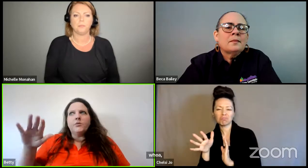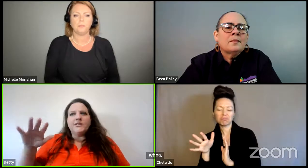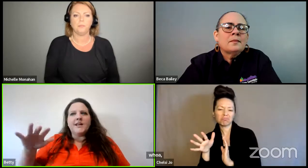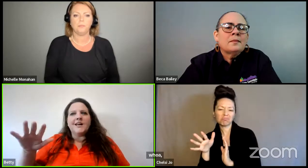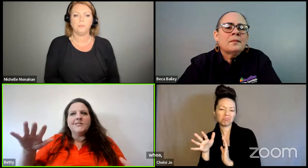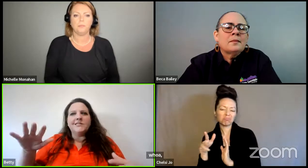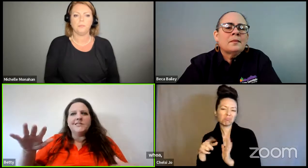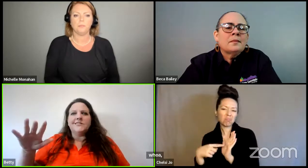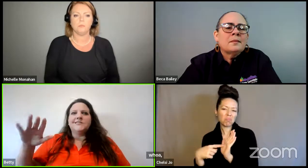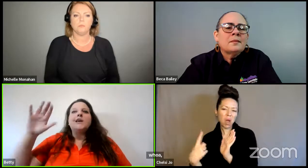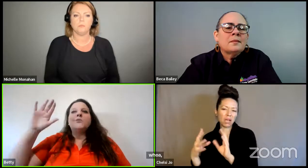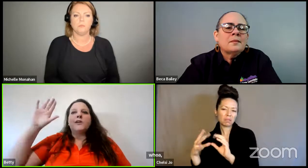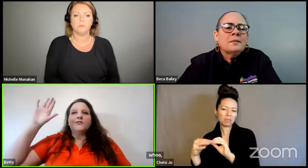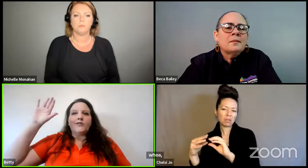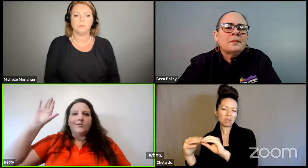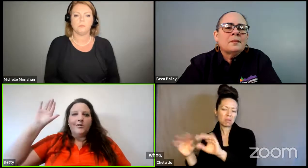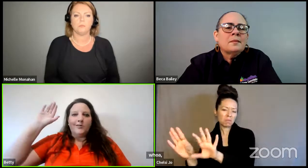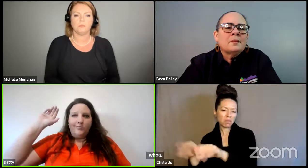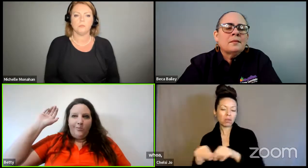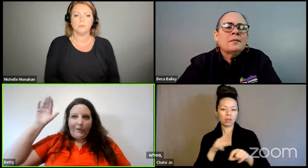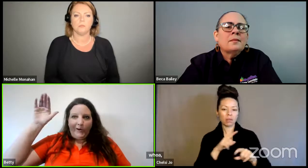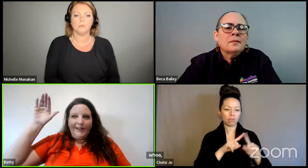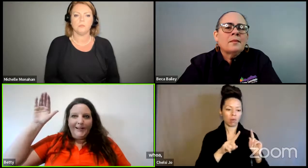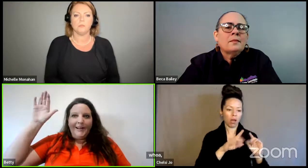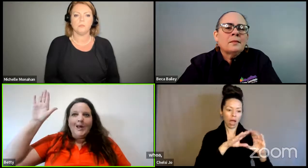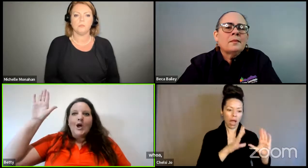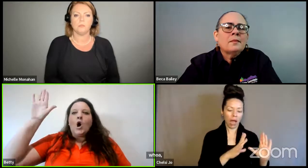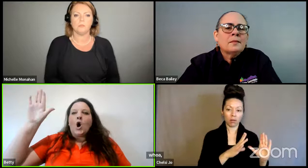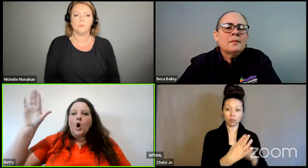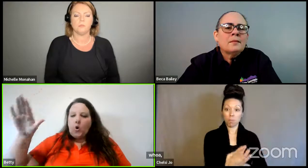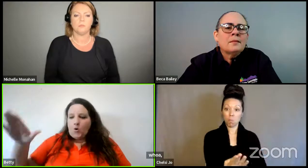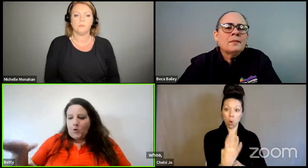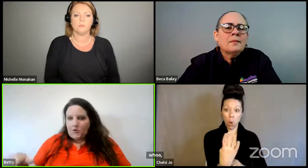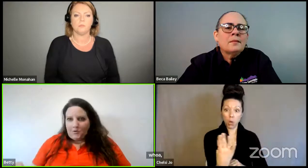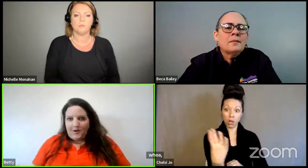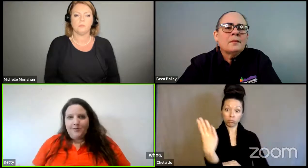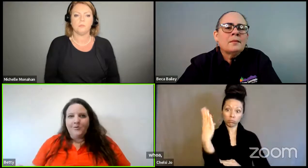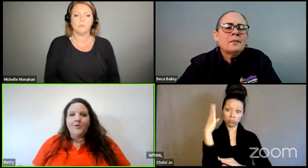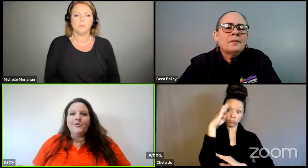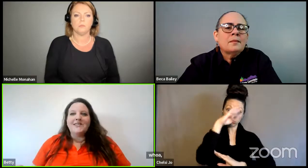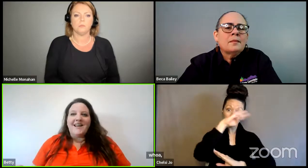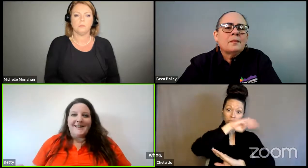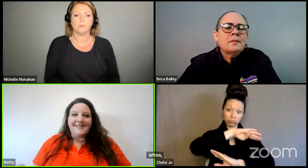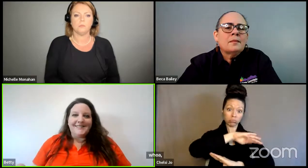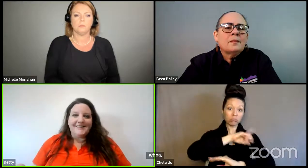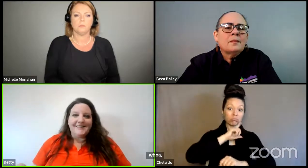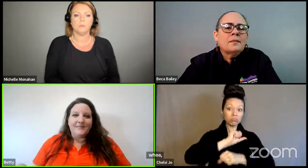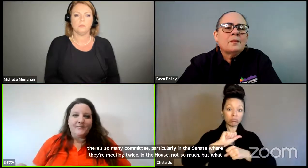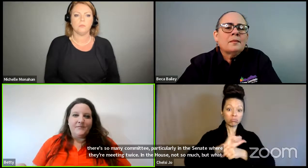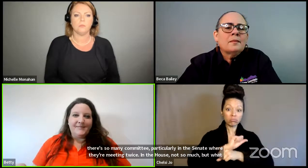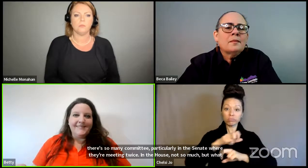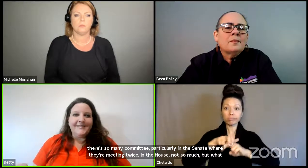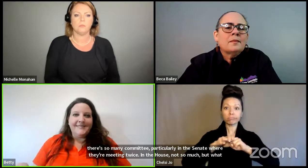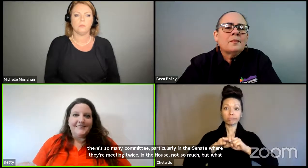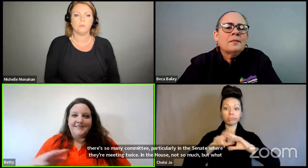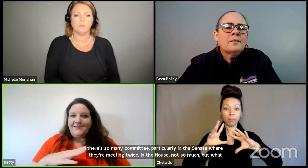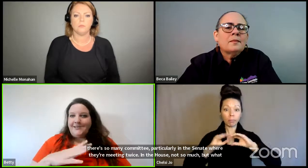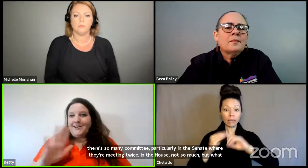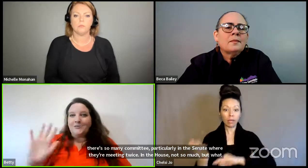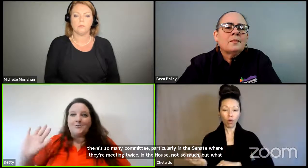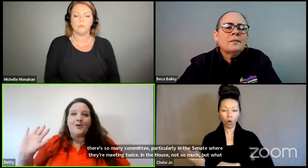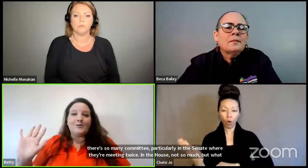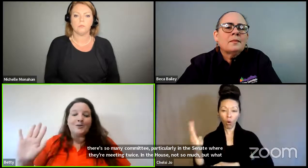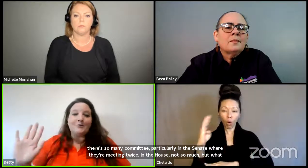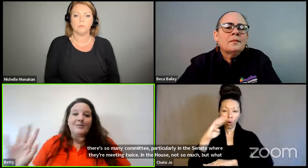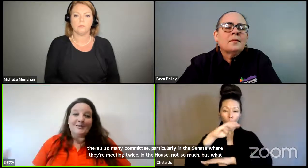much, but what the House did is they went from morning all the way through the night until